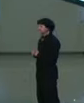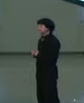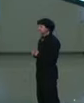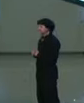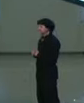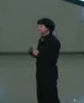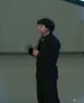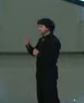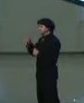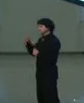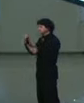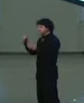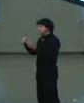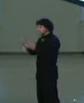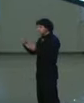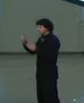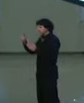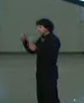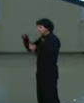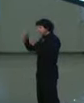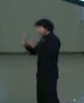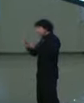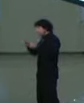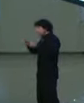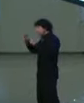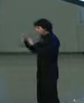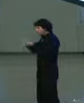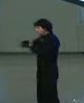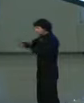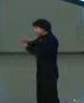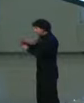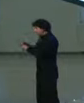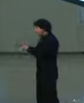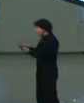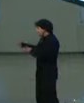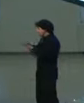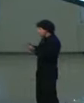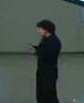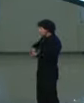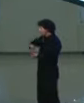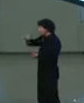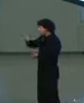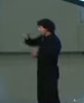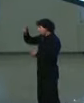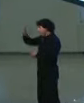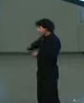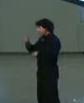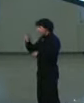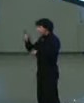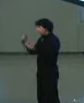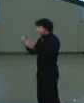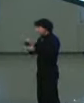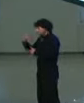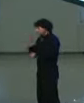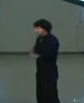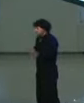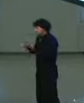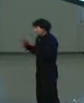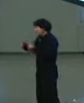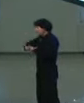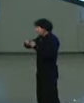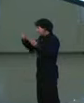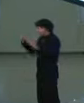quickly. And then they took orders, and suddenly they had orders for 15,000, and then it just skyrocketed immediately. And then they were